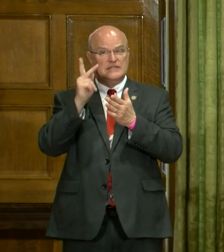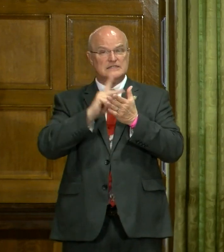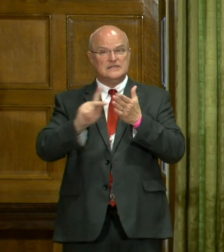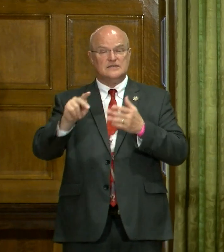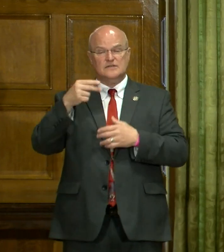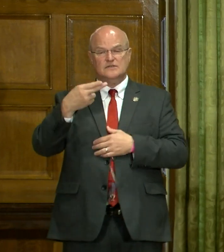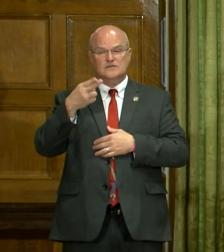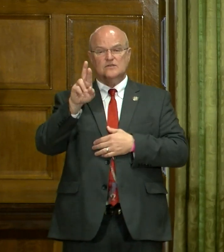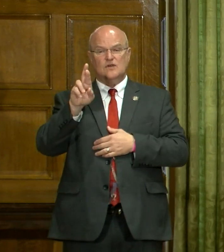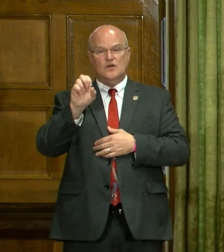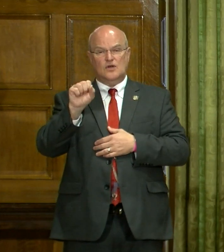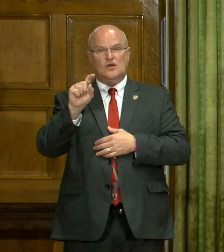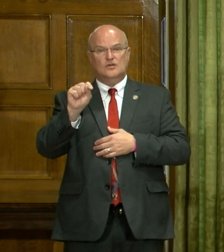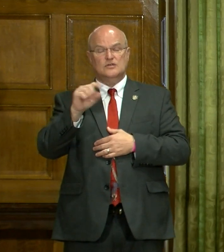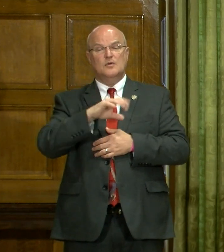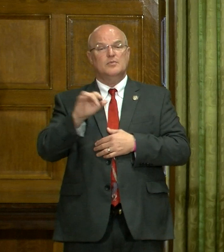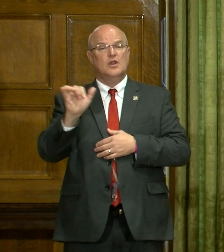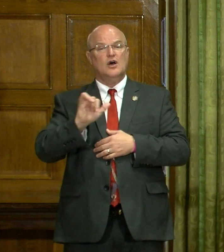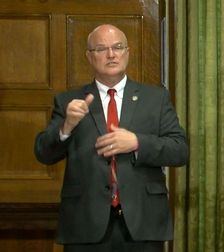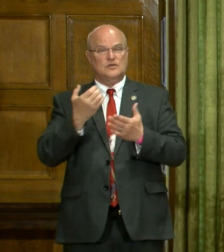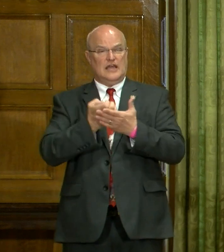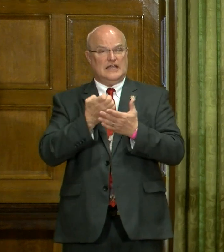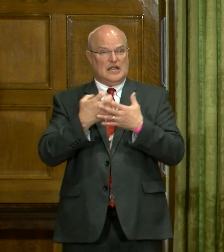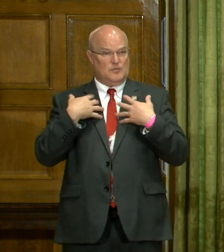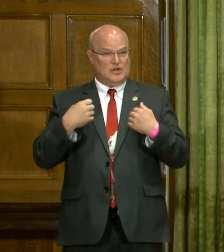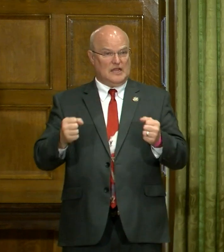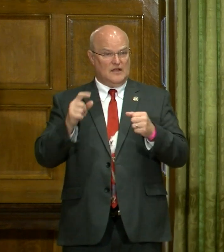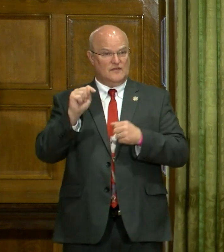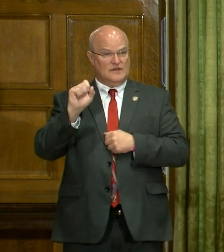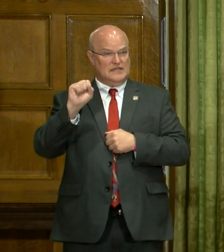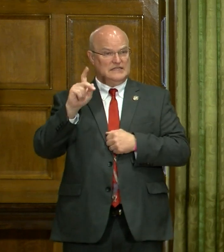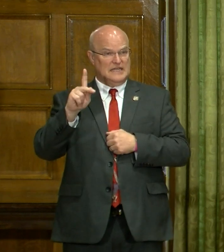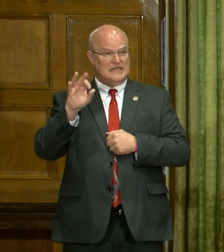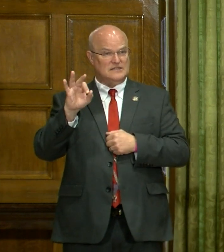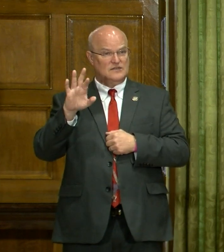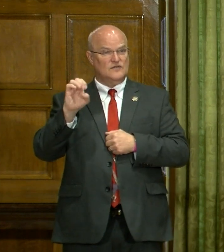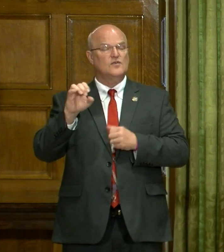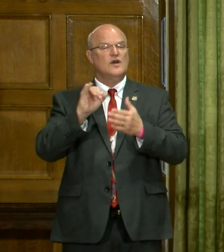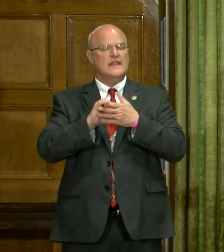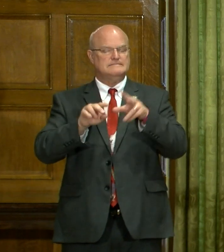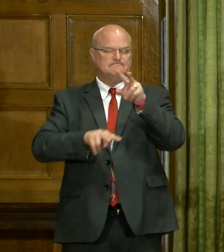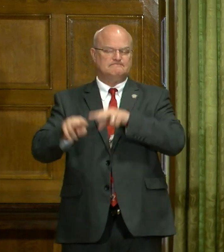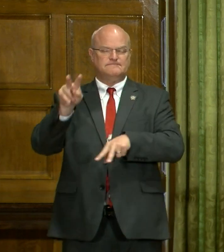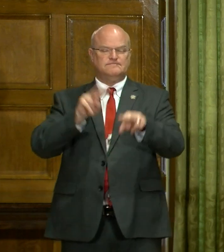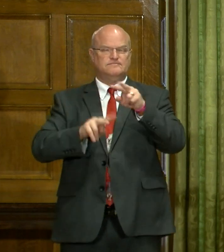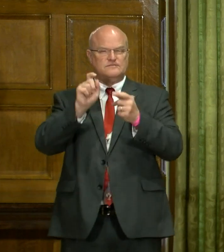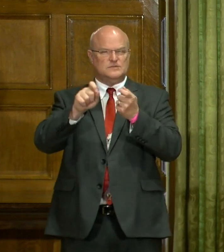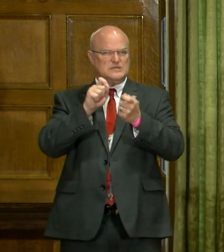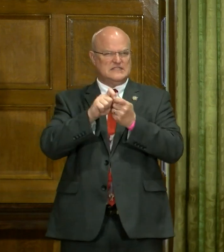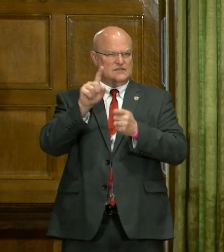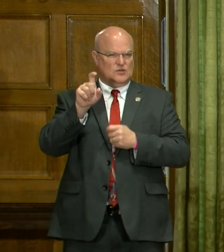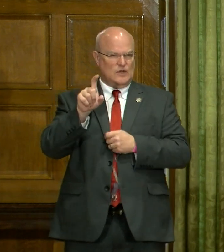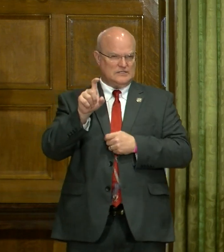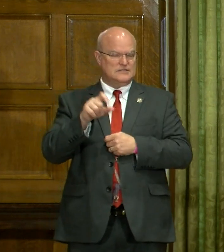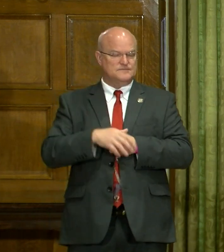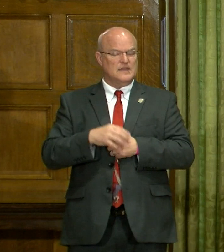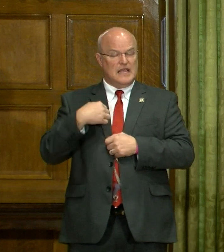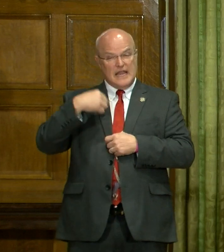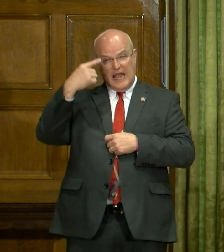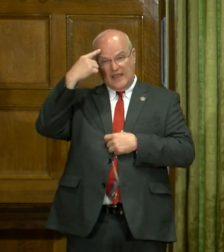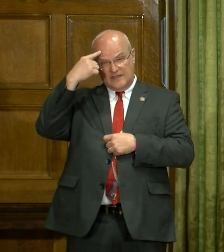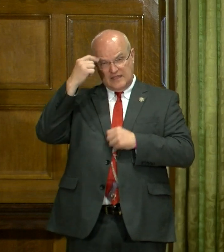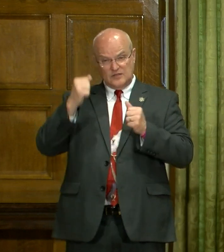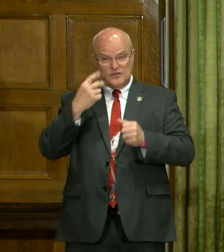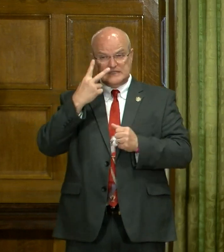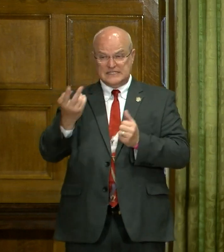Secretary Hurst, but also our Economic Recovery Task Force that's examining that very specific question. And I think you